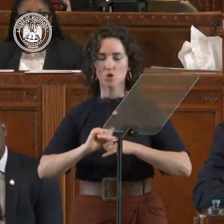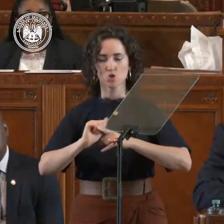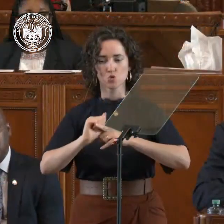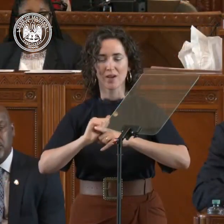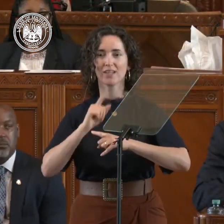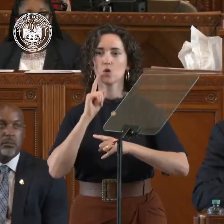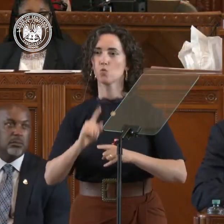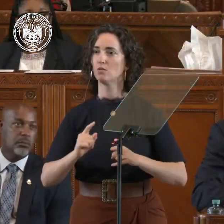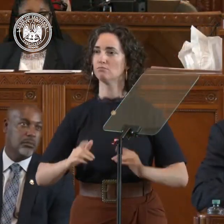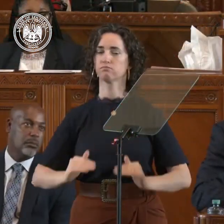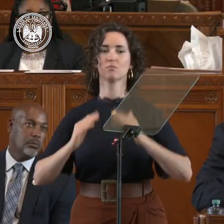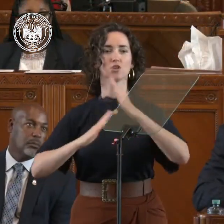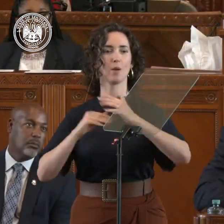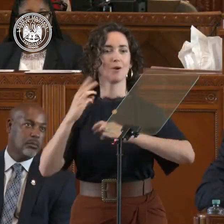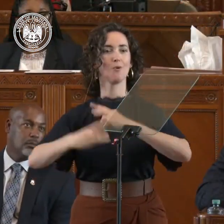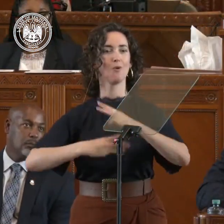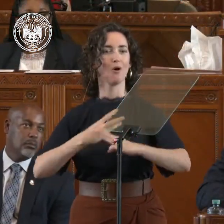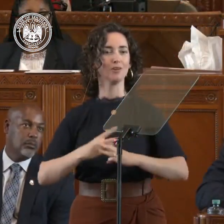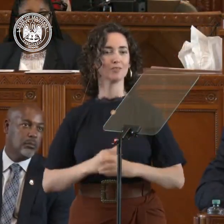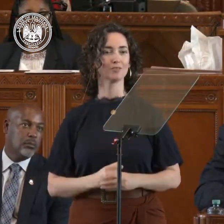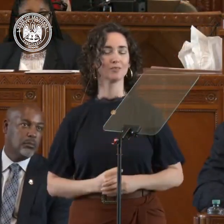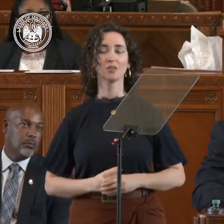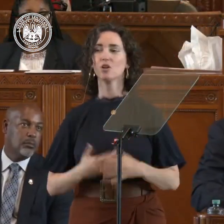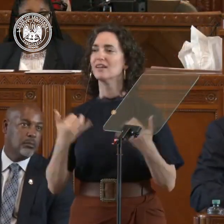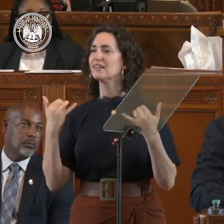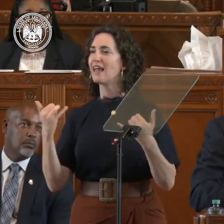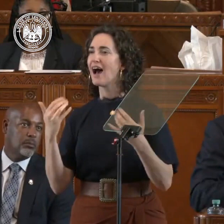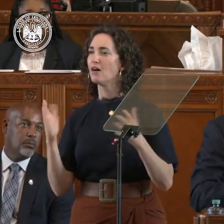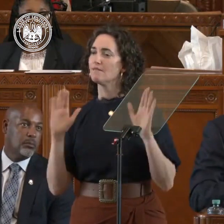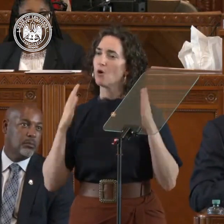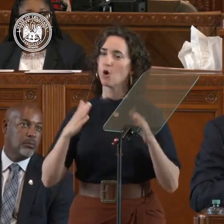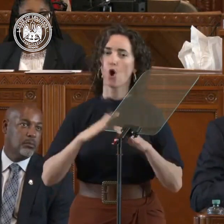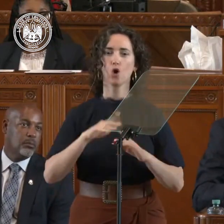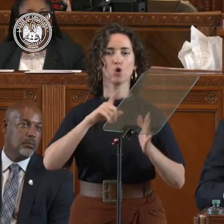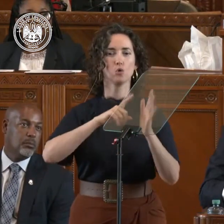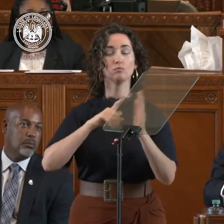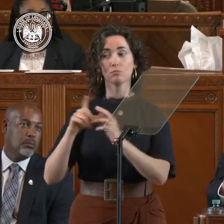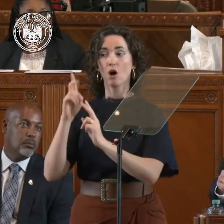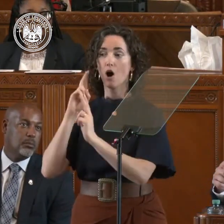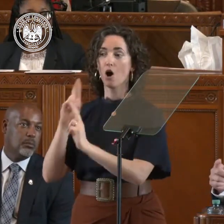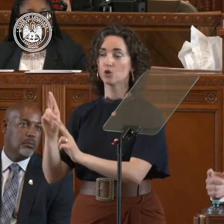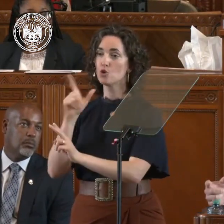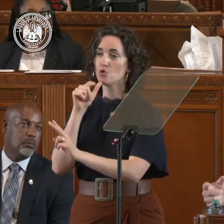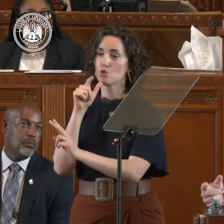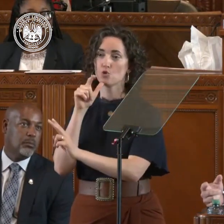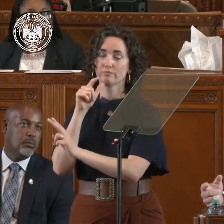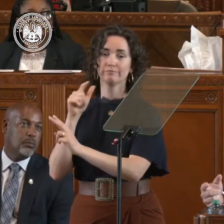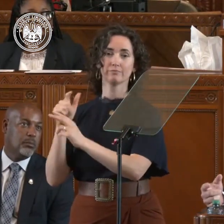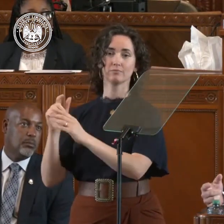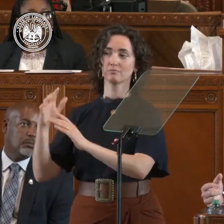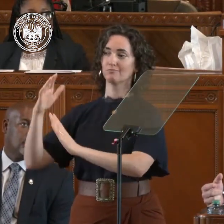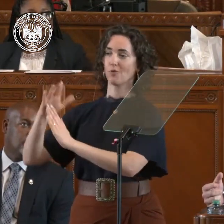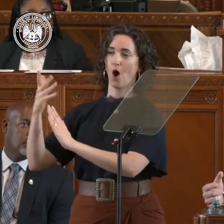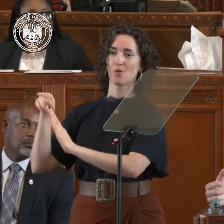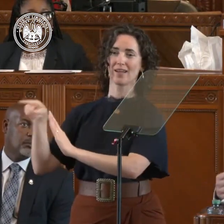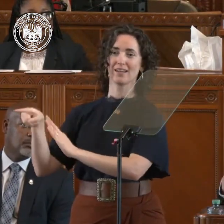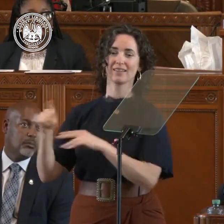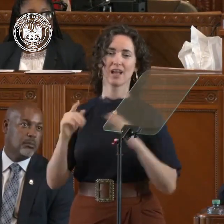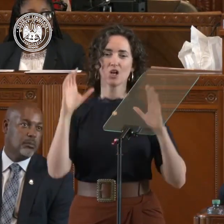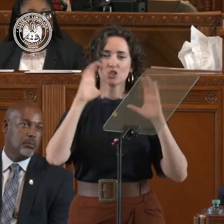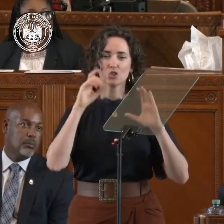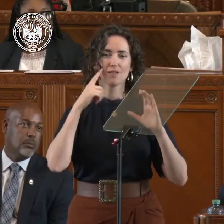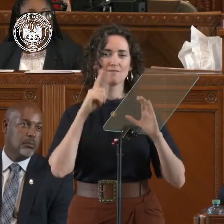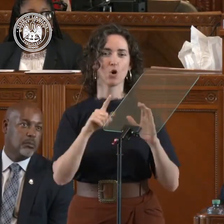And I urge you, let's champion research and academics in addition to honoring our champions.